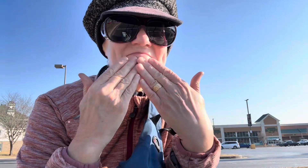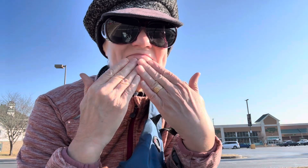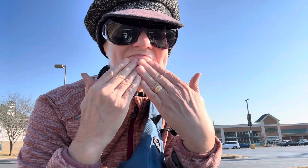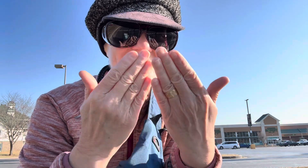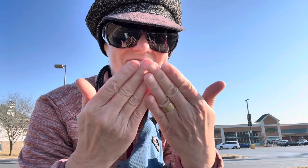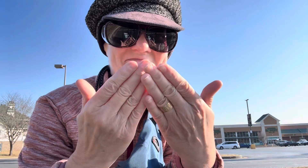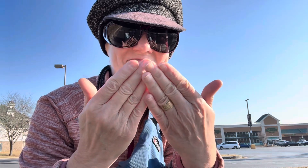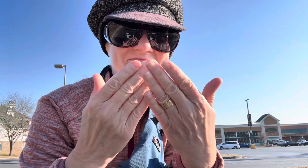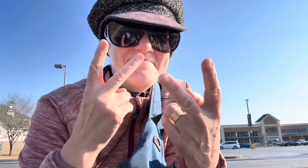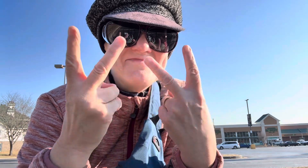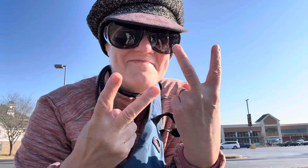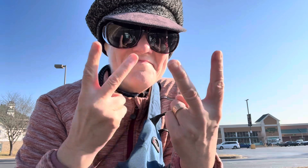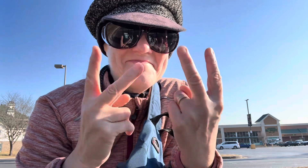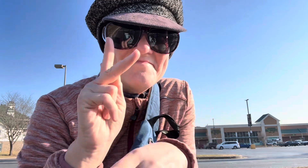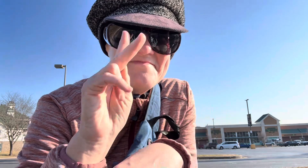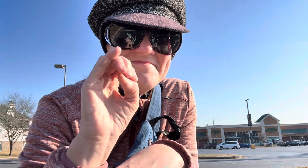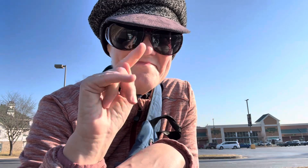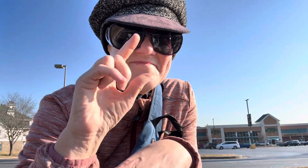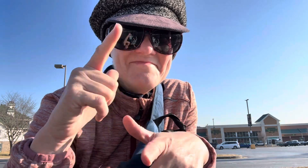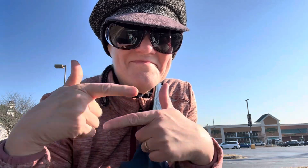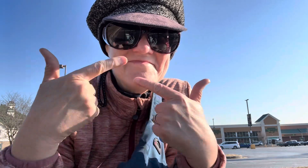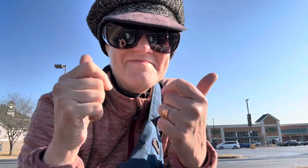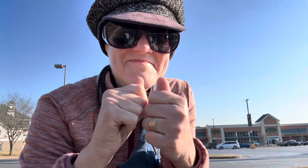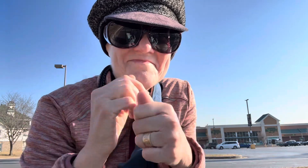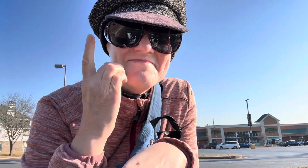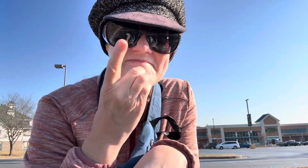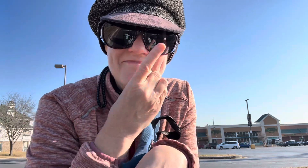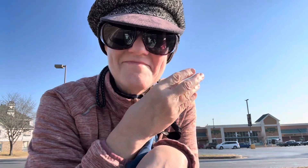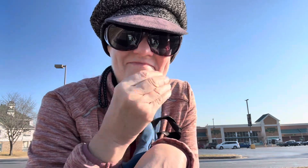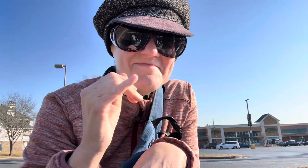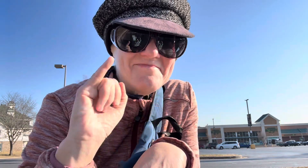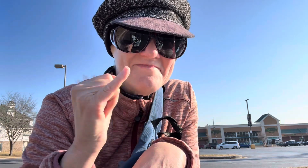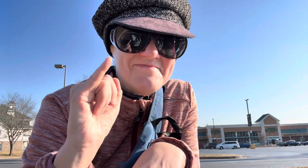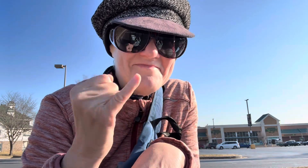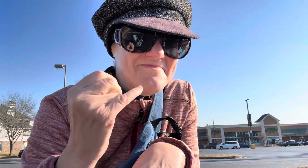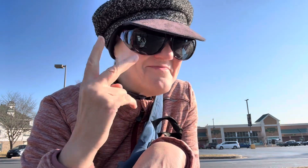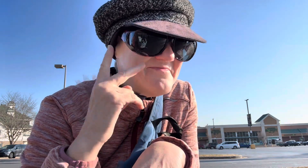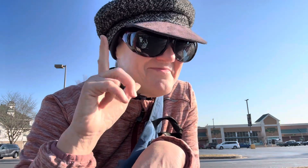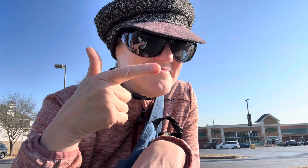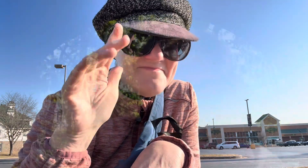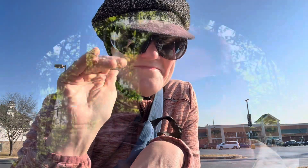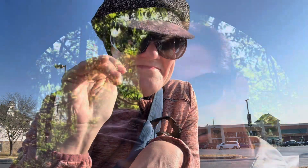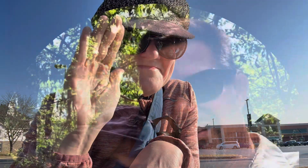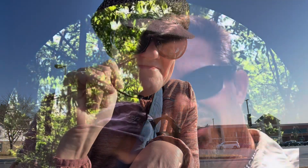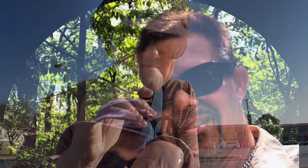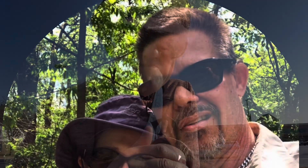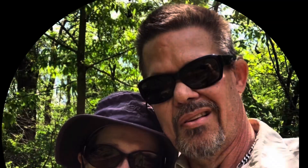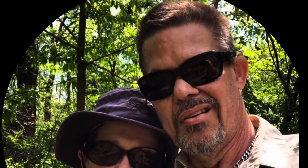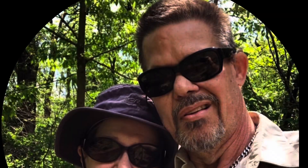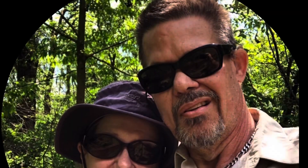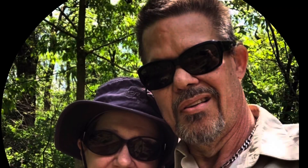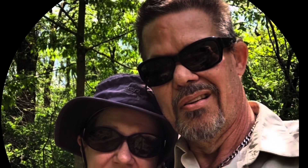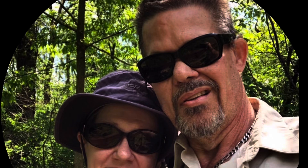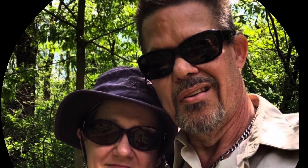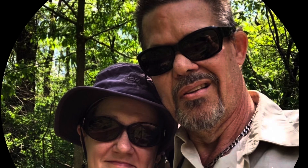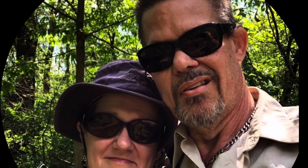damage. Thank you for visiting Keto Living with Dale and Judith. See you later. Bye-bye.